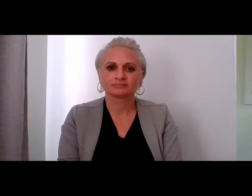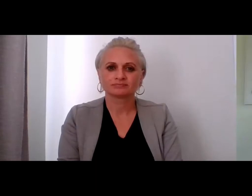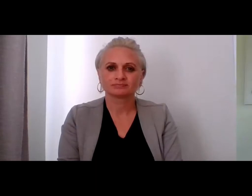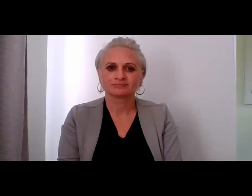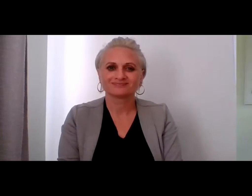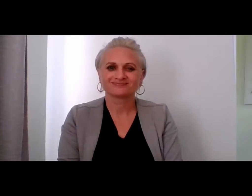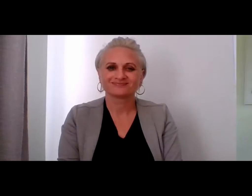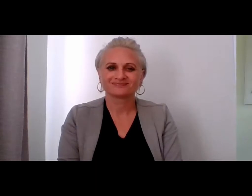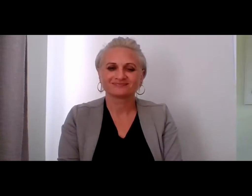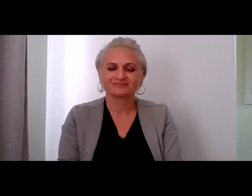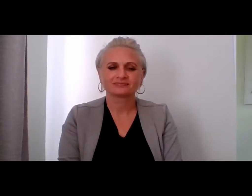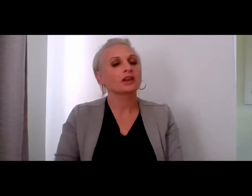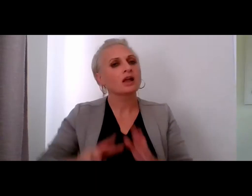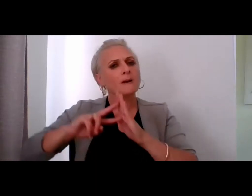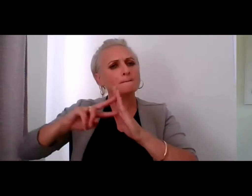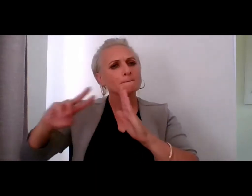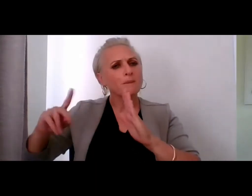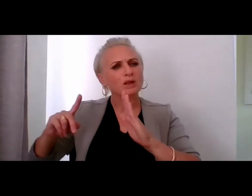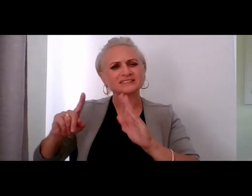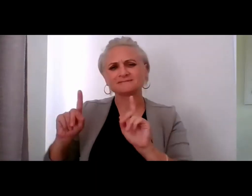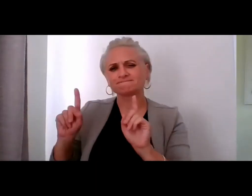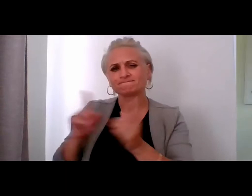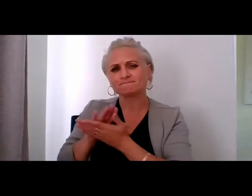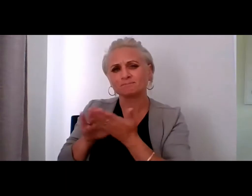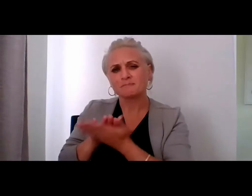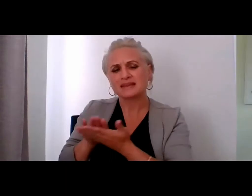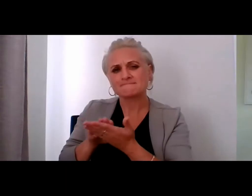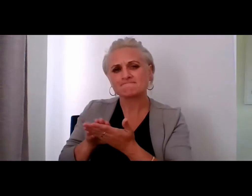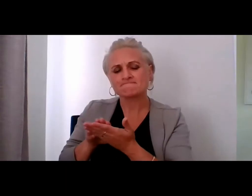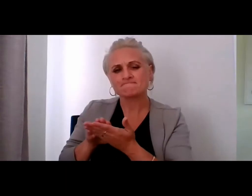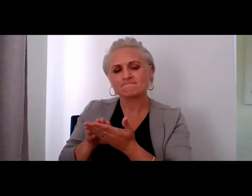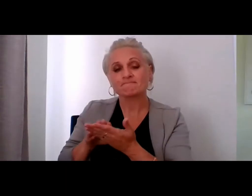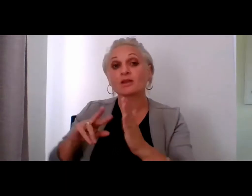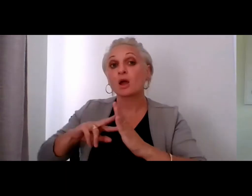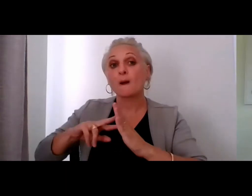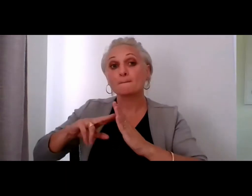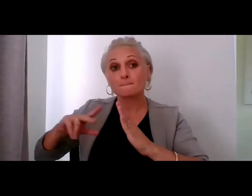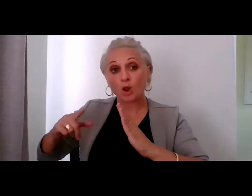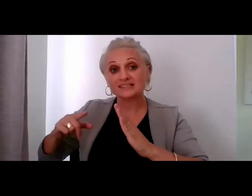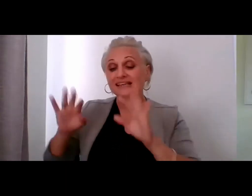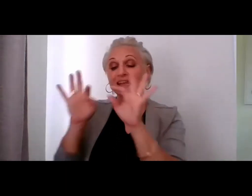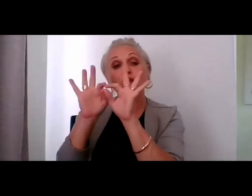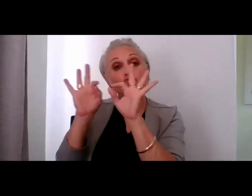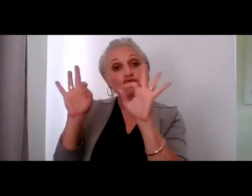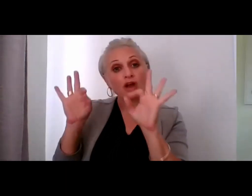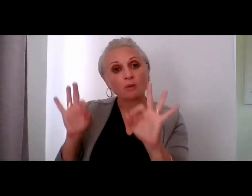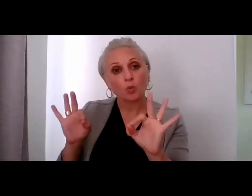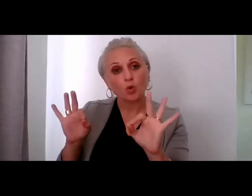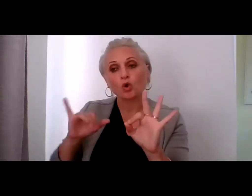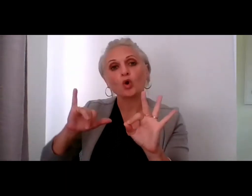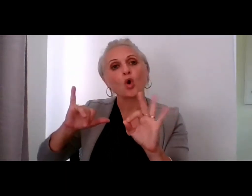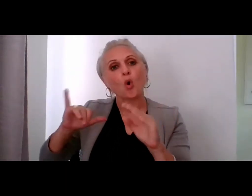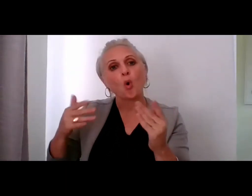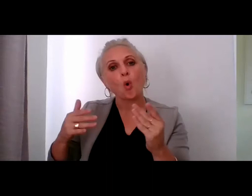So what is policy? As Stace said, a policy is a framework or a set of guidelines and